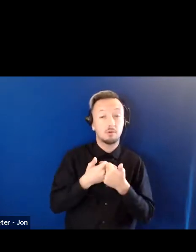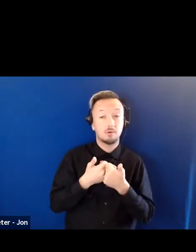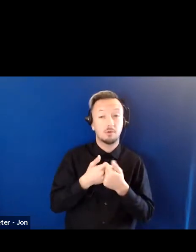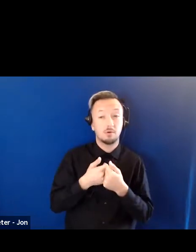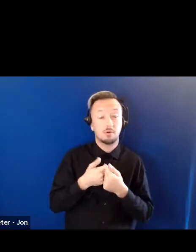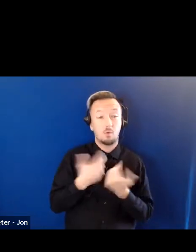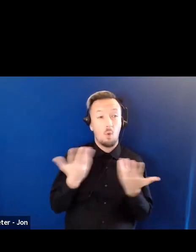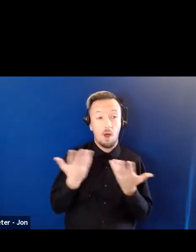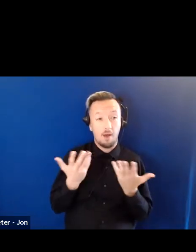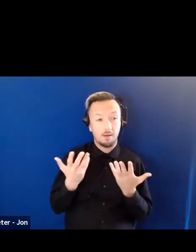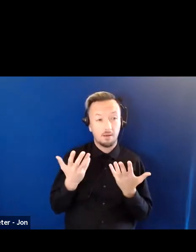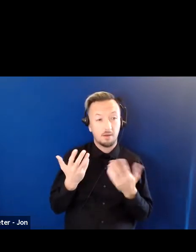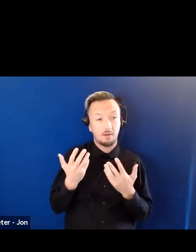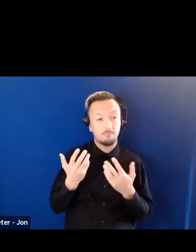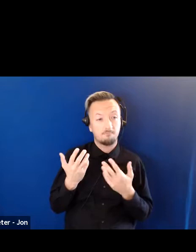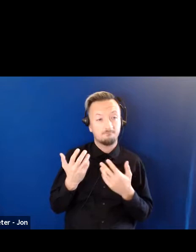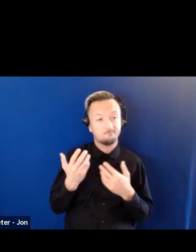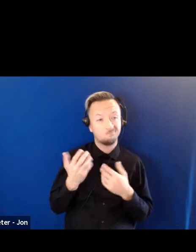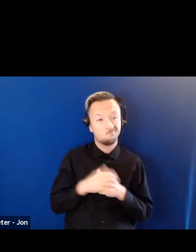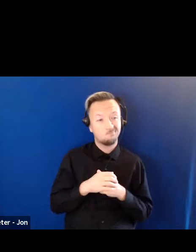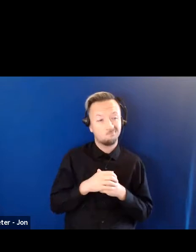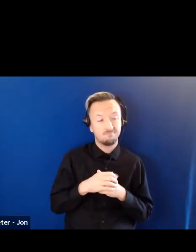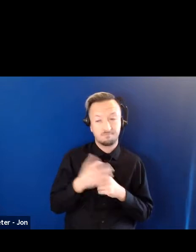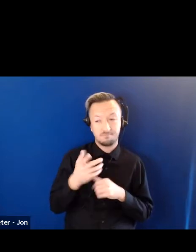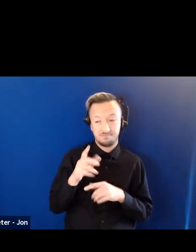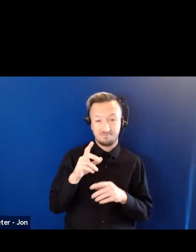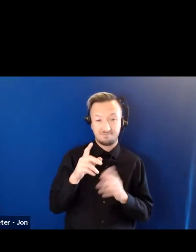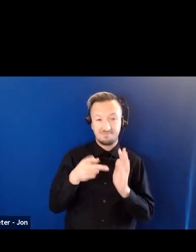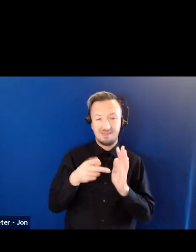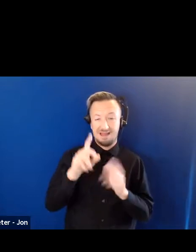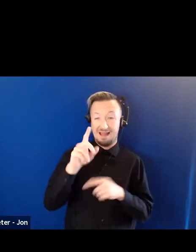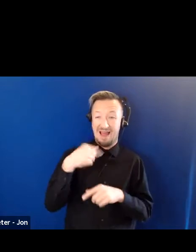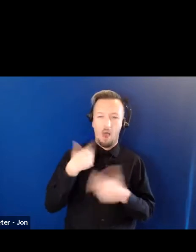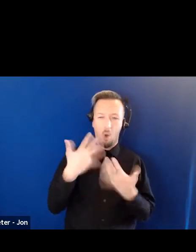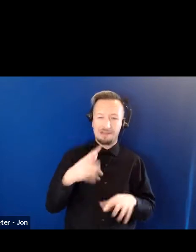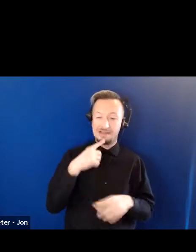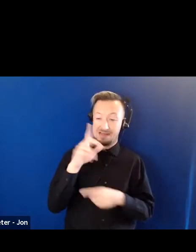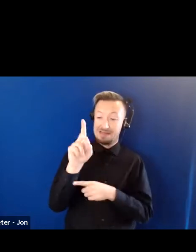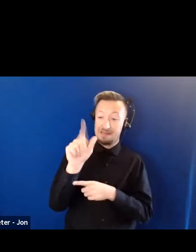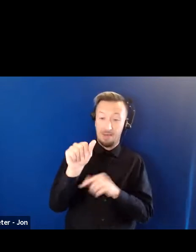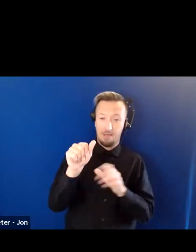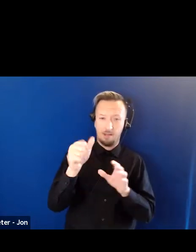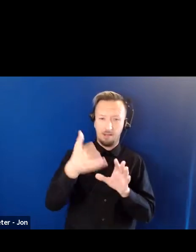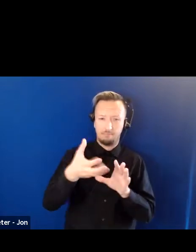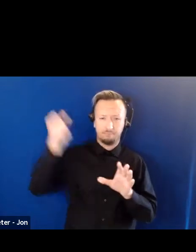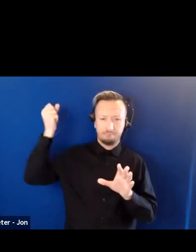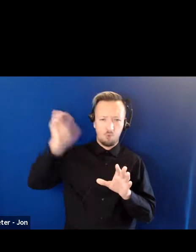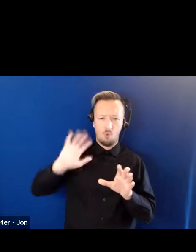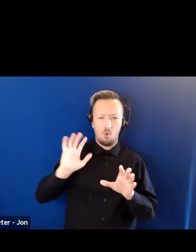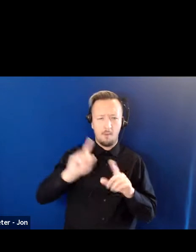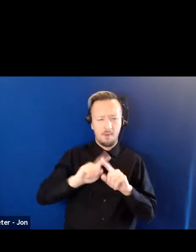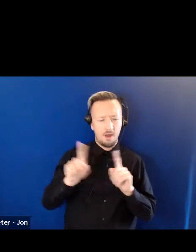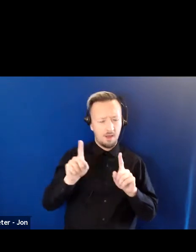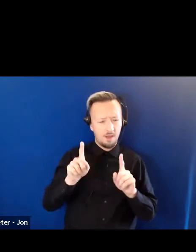again, trying to, I shouldn't say take disability out, but trying to make sure that that we were